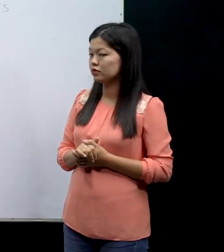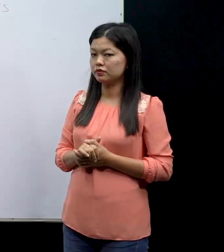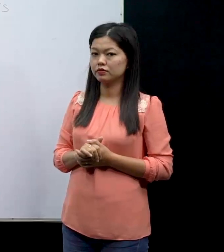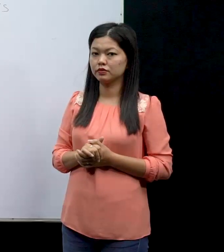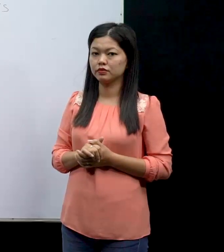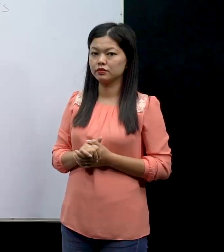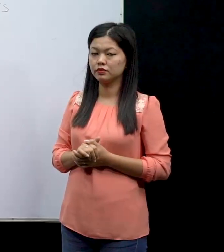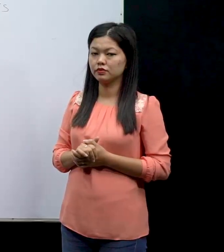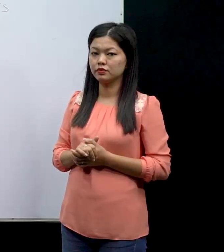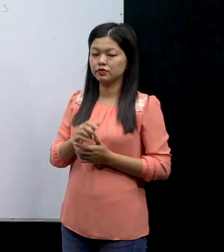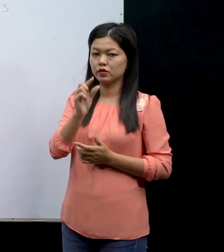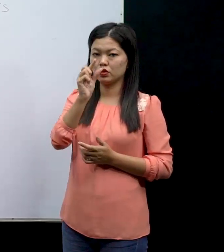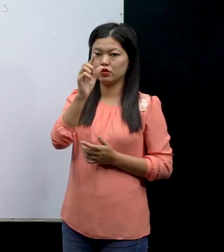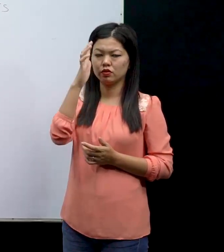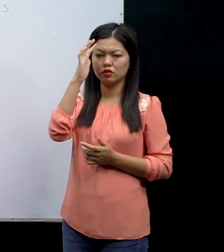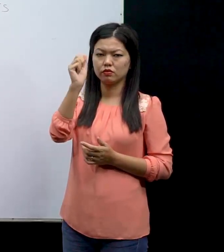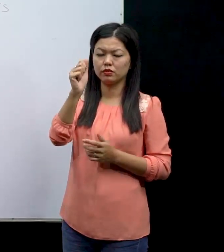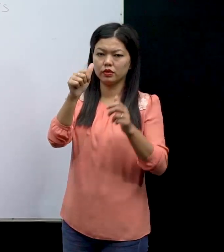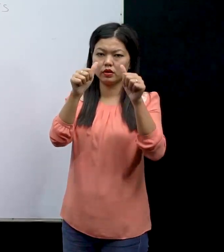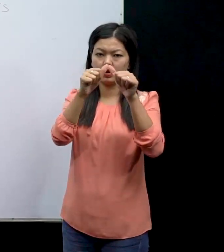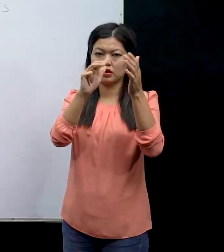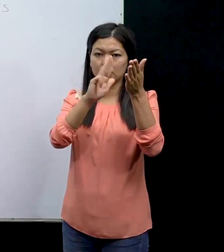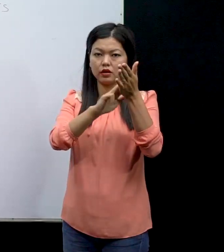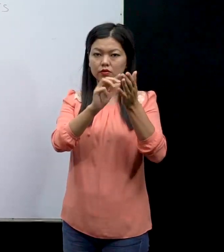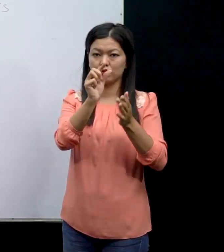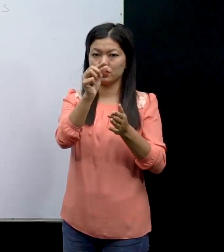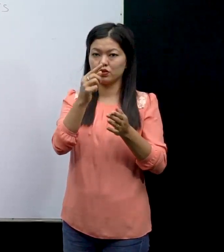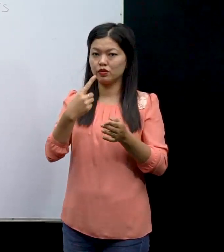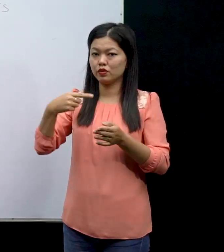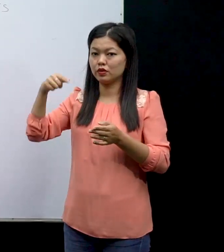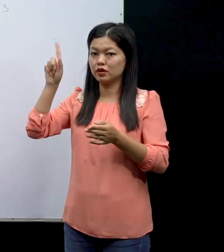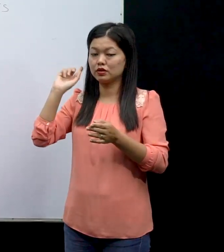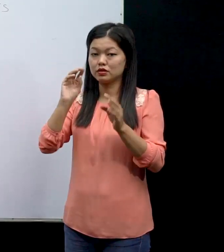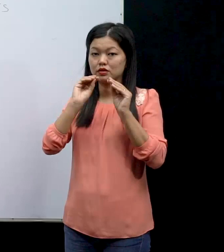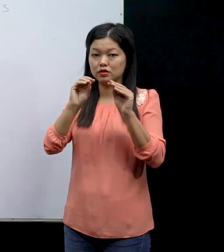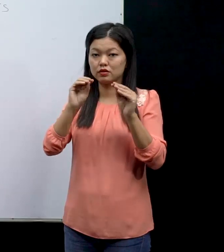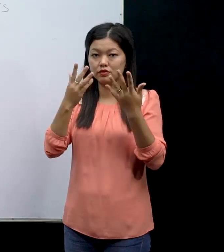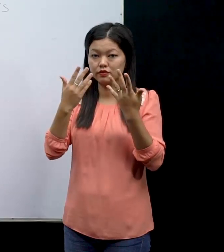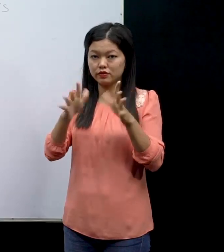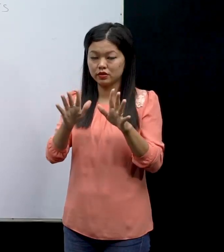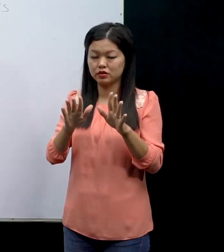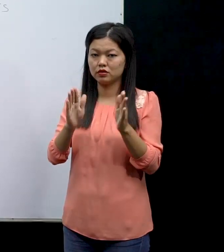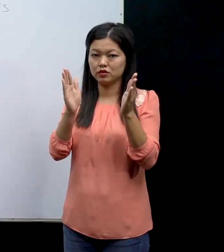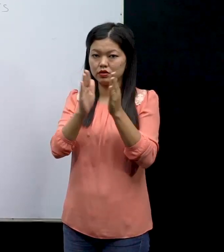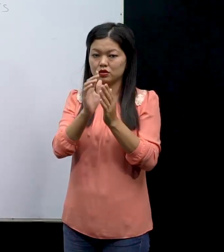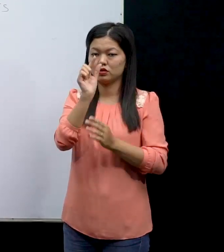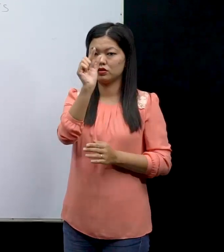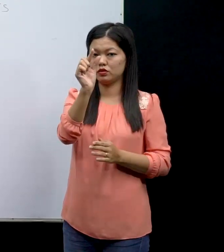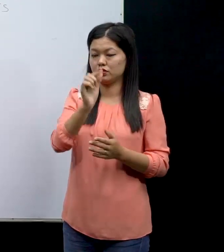12 U. That's the atomic mass unit for carbon. Third, let's take nitrogen.